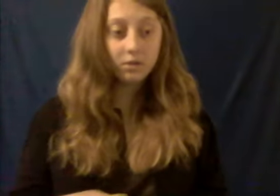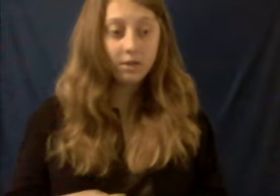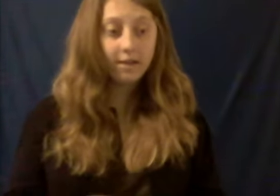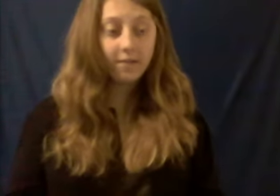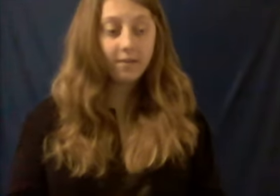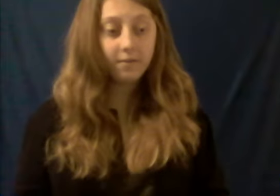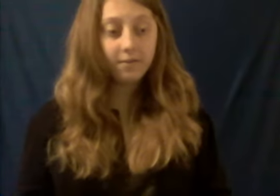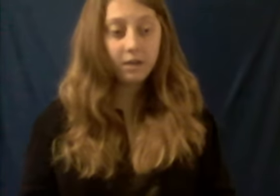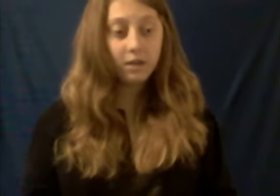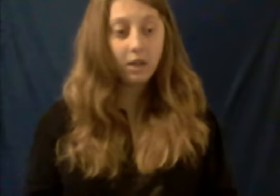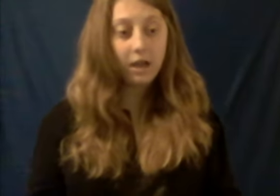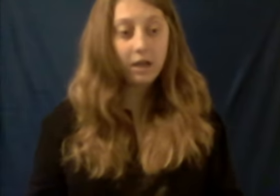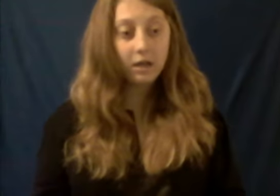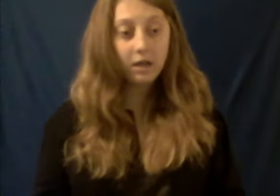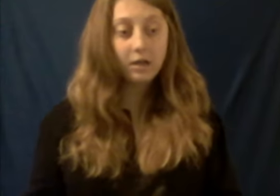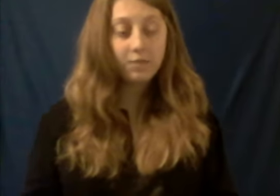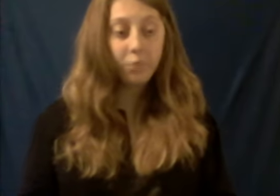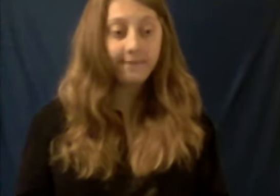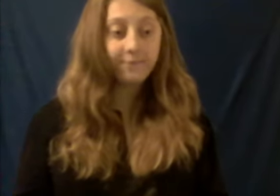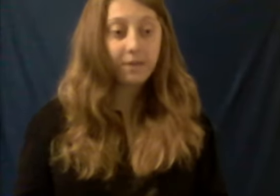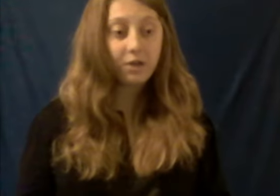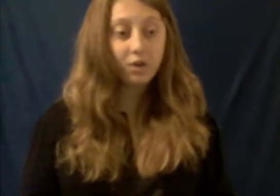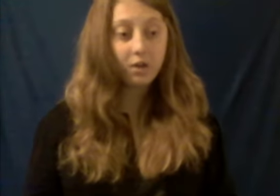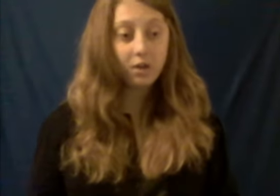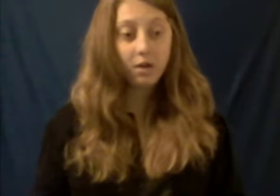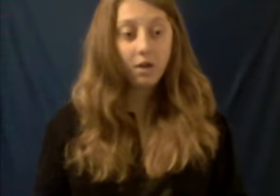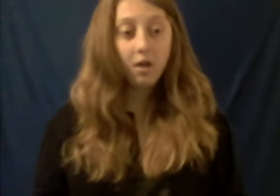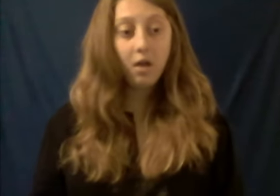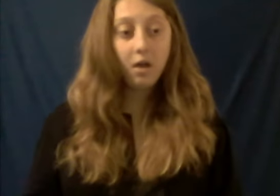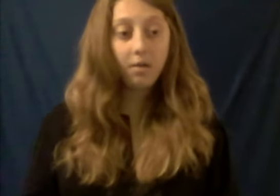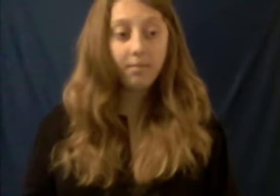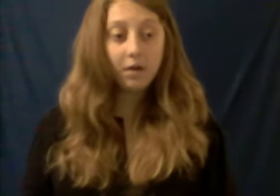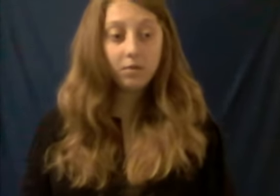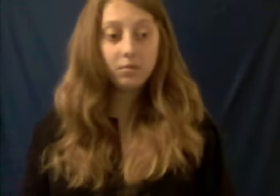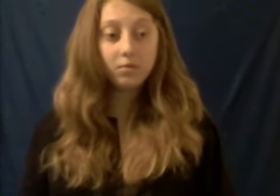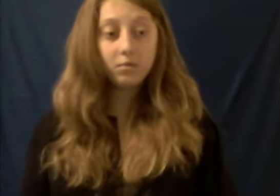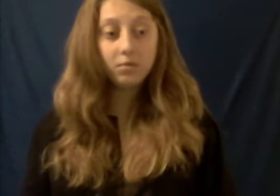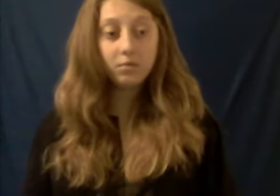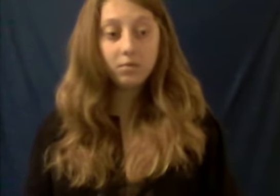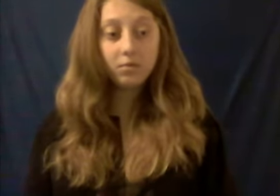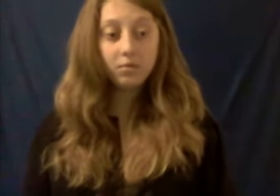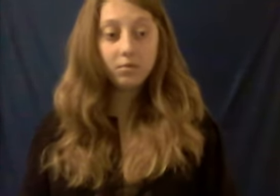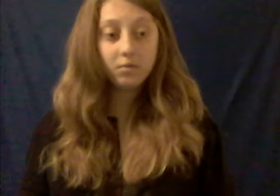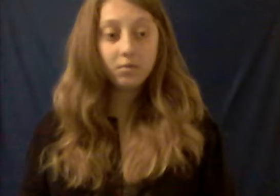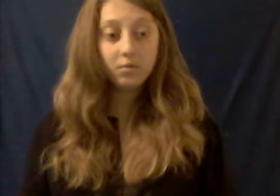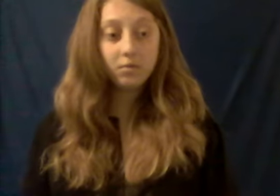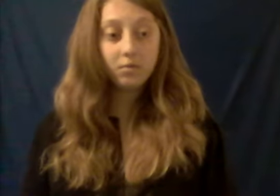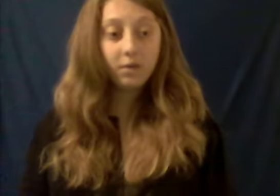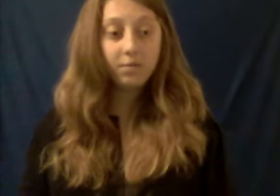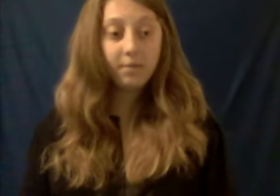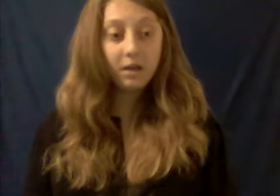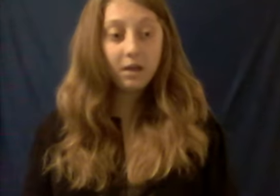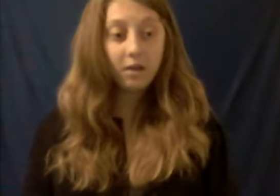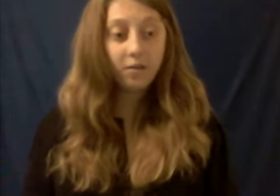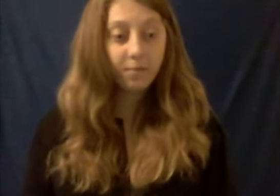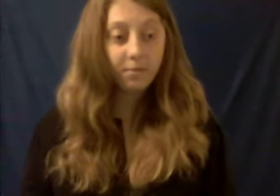I still feel like I need more information about with my husband